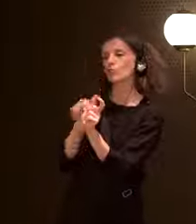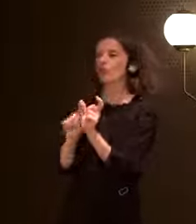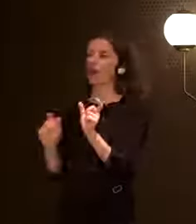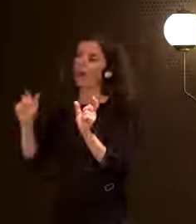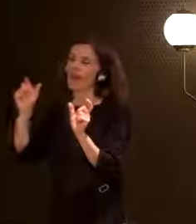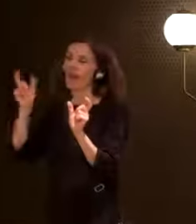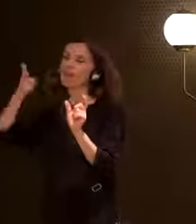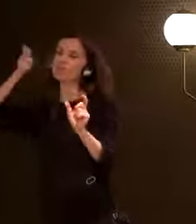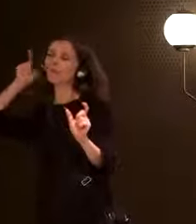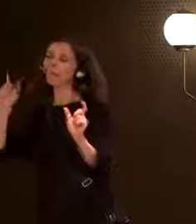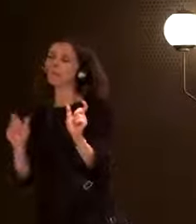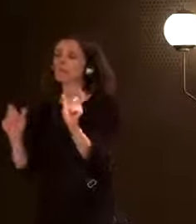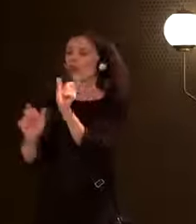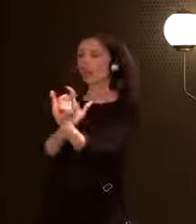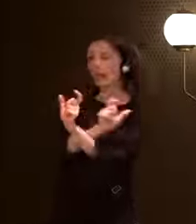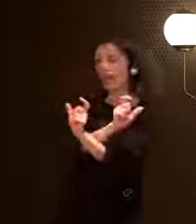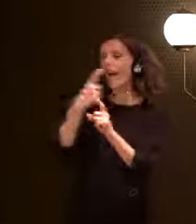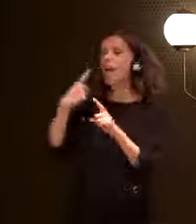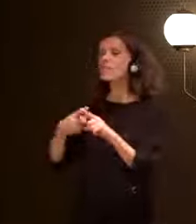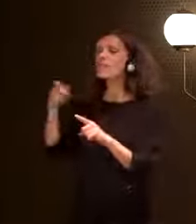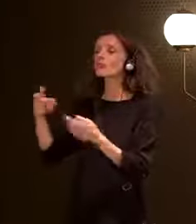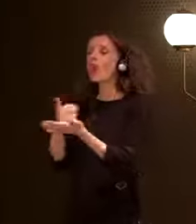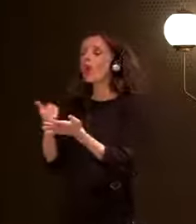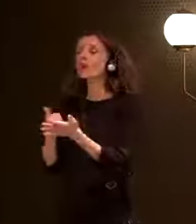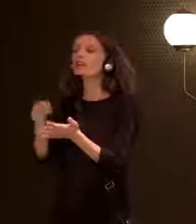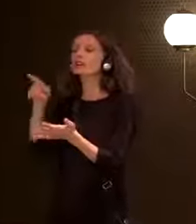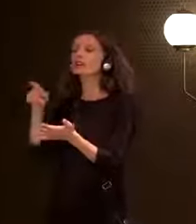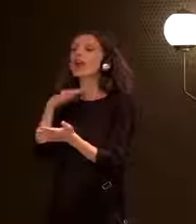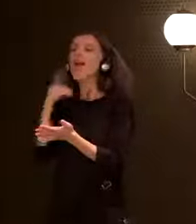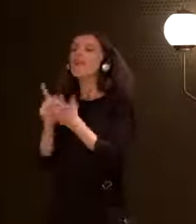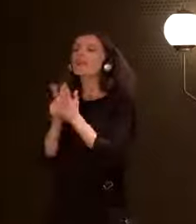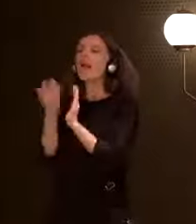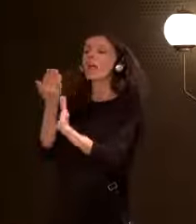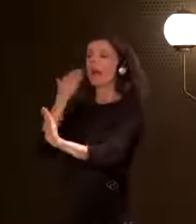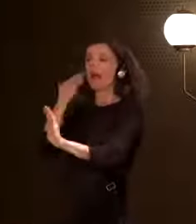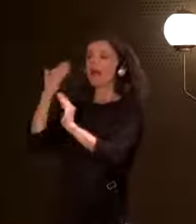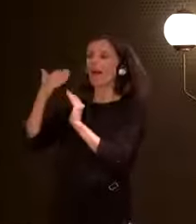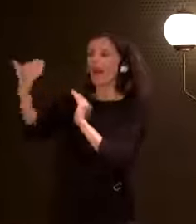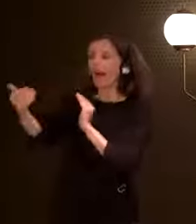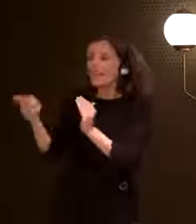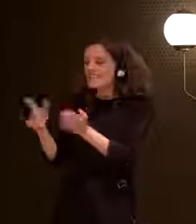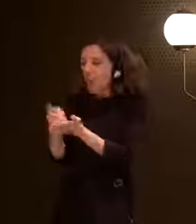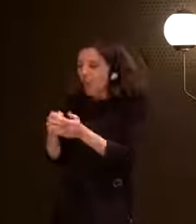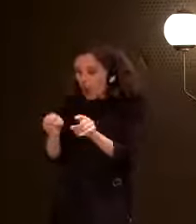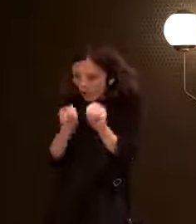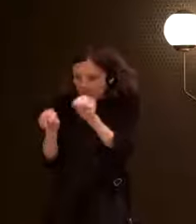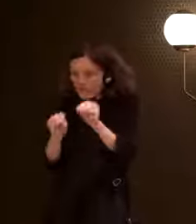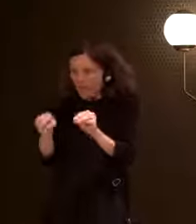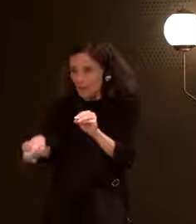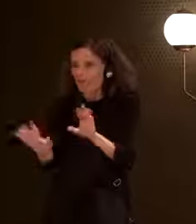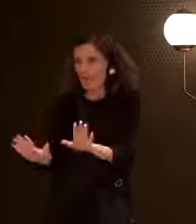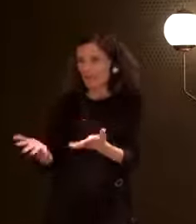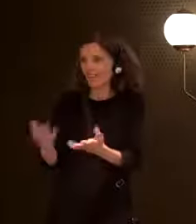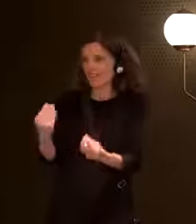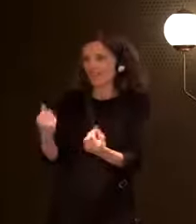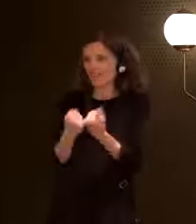Also, whether the students will look outside and find the right card or write the weather. They